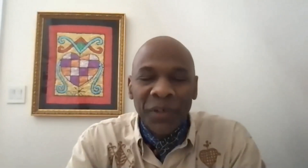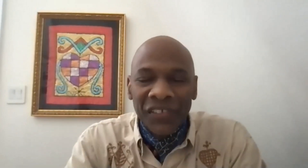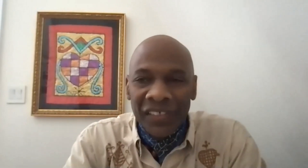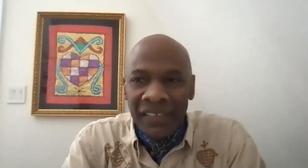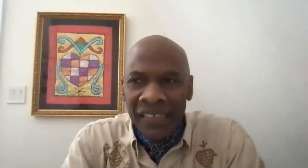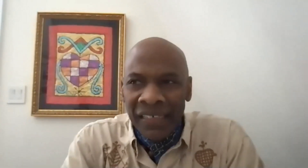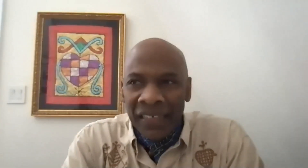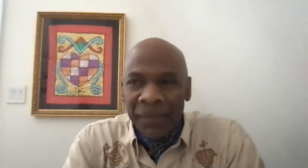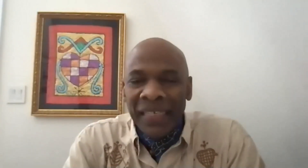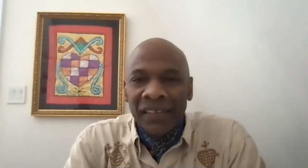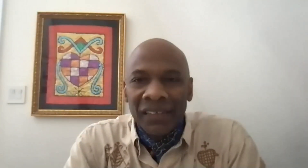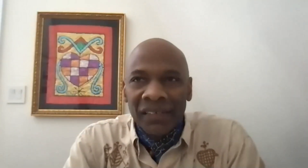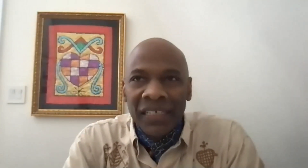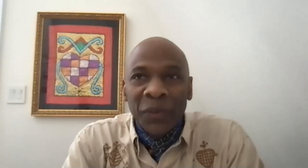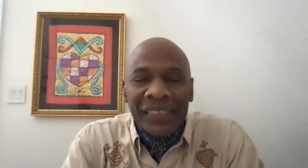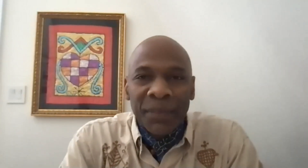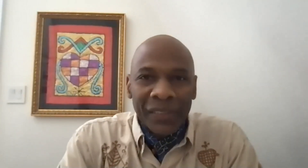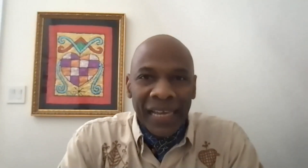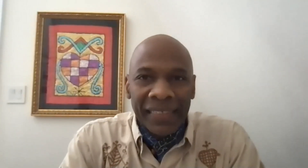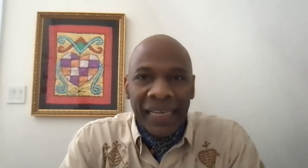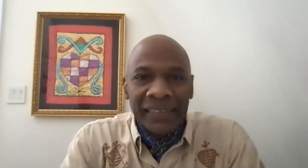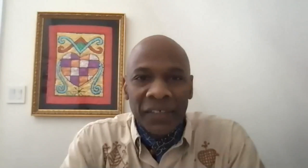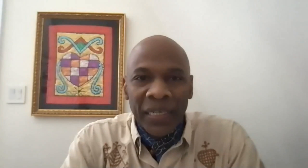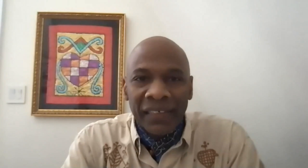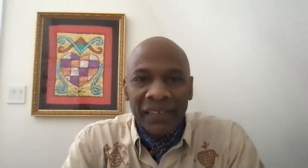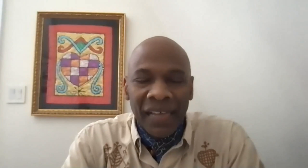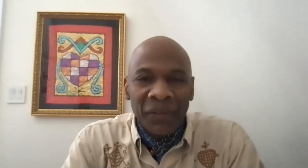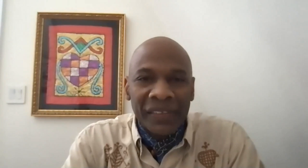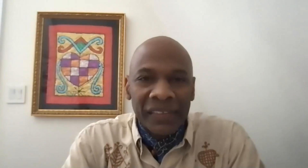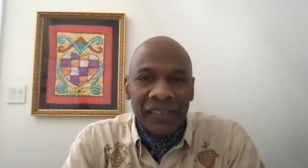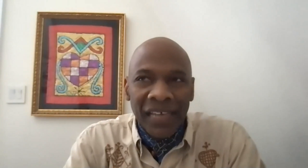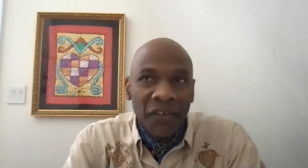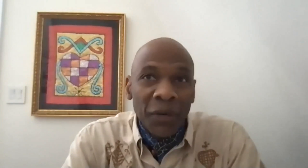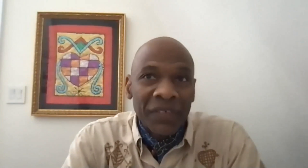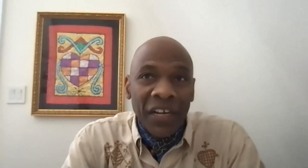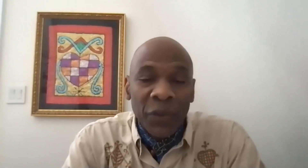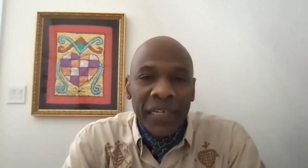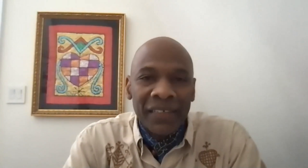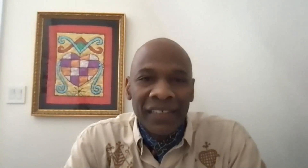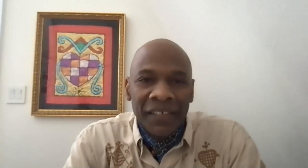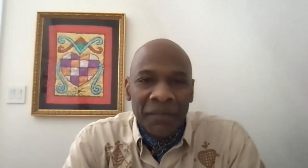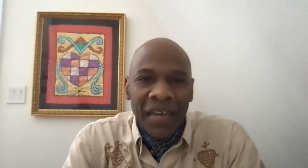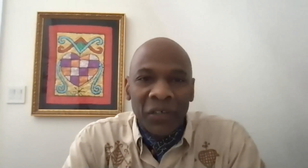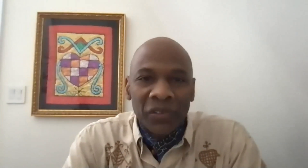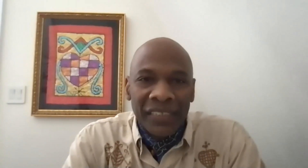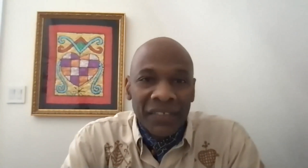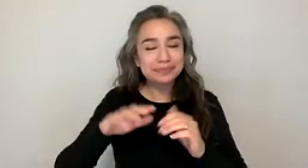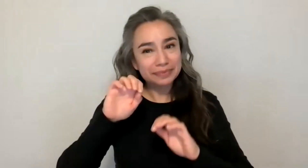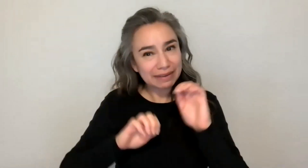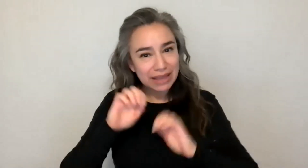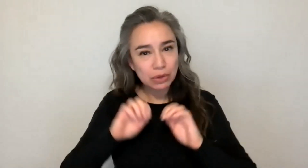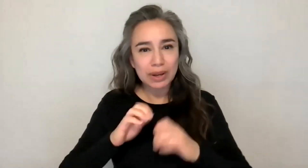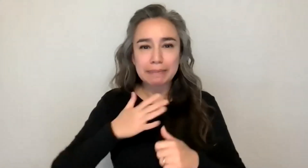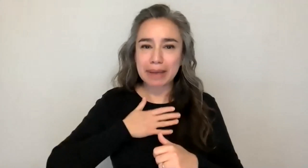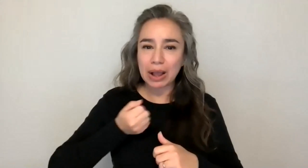la Toni Morrison, meaning a linguistic bluest eye in Haiti, where I grew up devaluing my own native